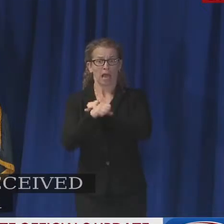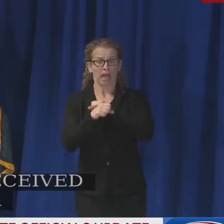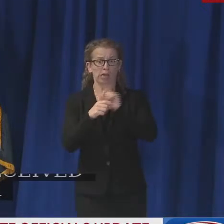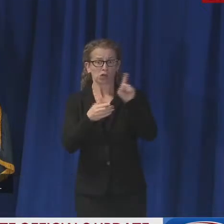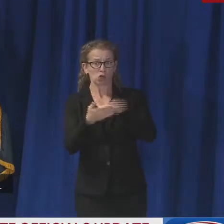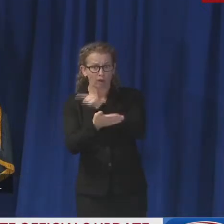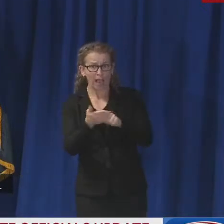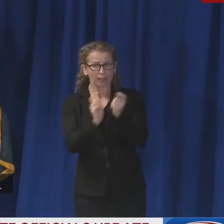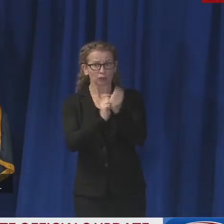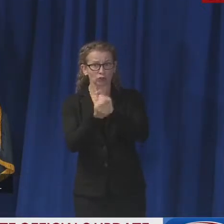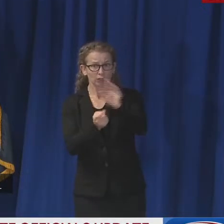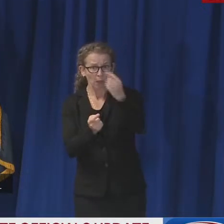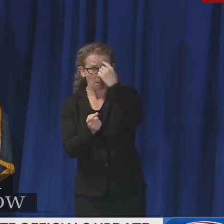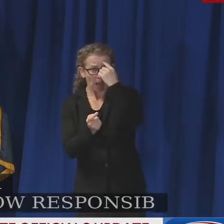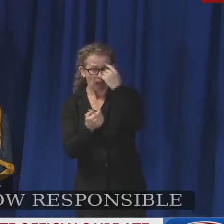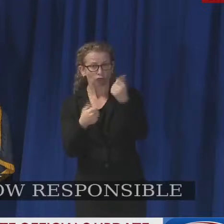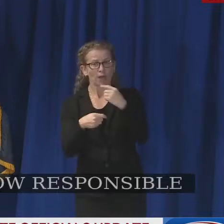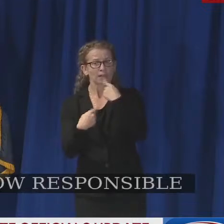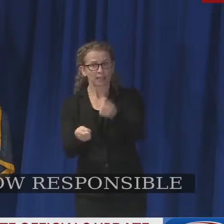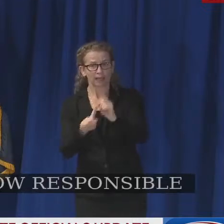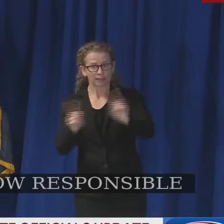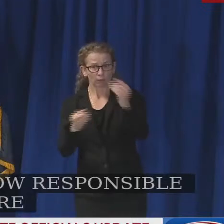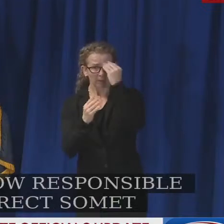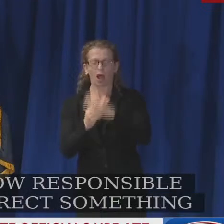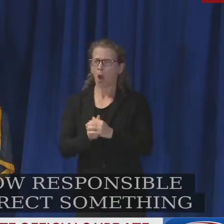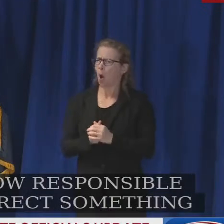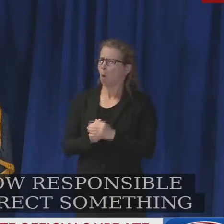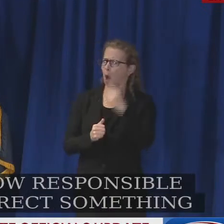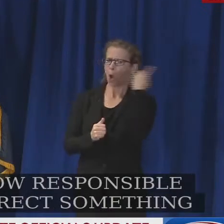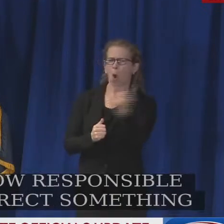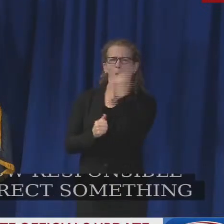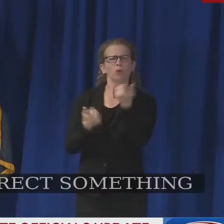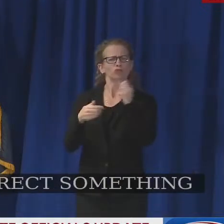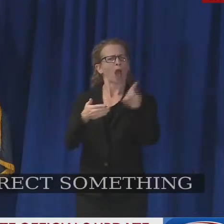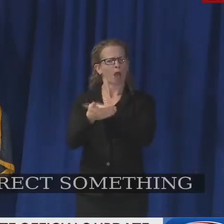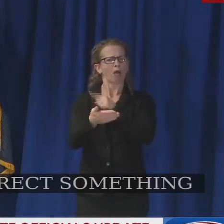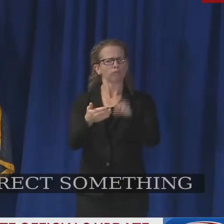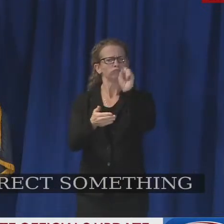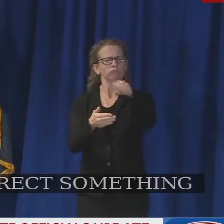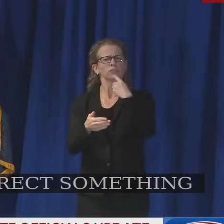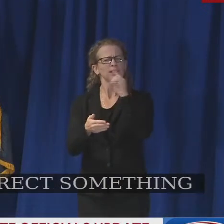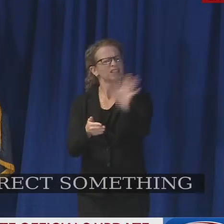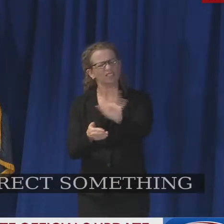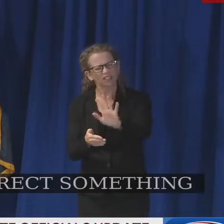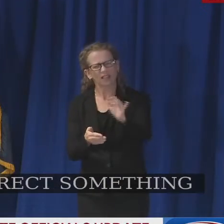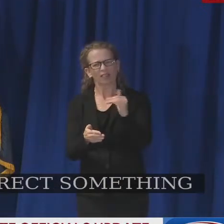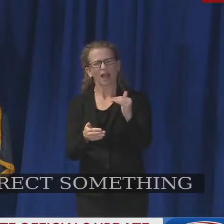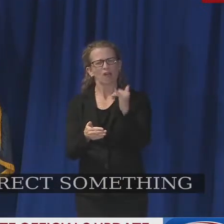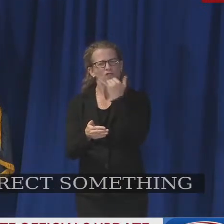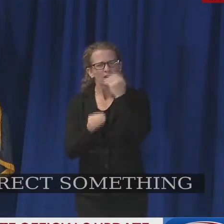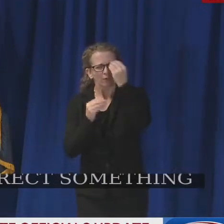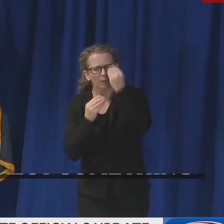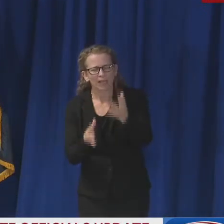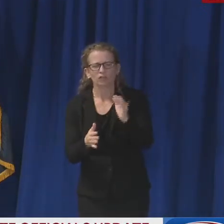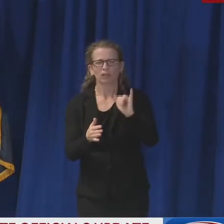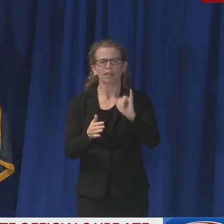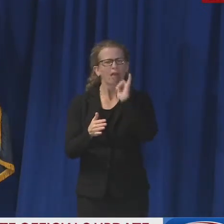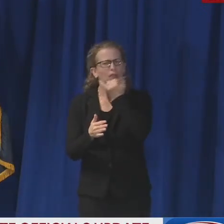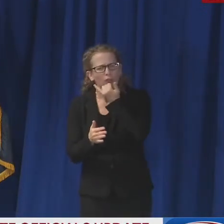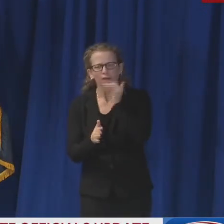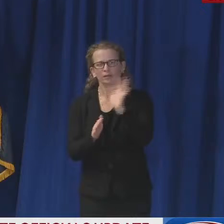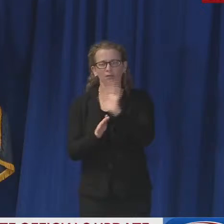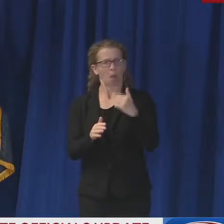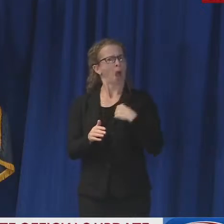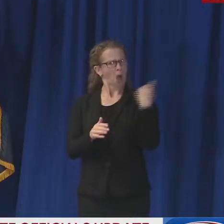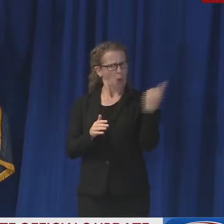correct it. Yeah, absolutely. Look, I don't say, just listen to what I'm saying. I'm the governor, so I'm, no, that's not the approach. It's, look, if you need,